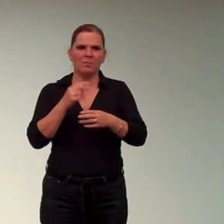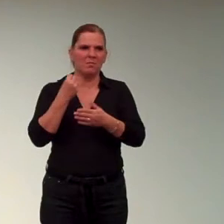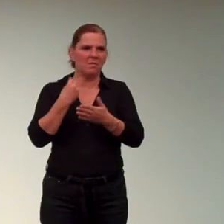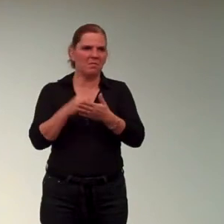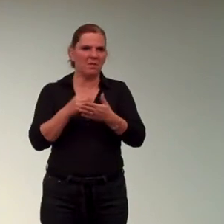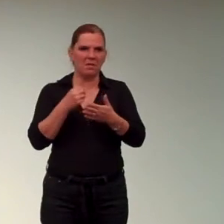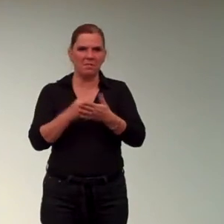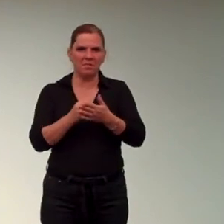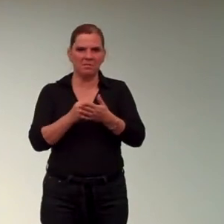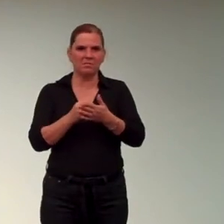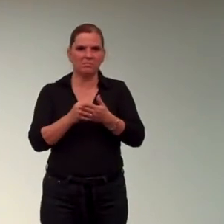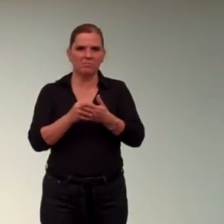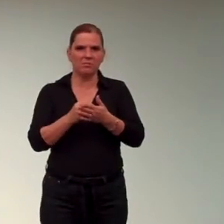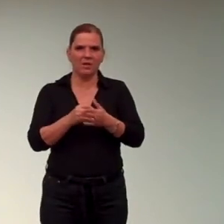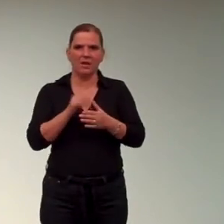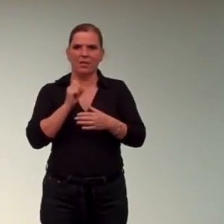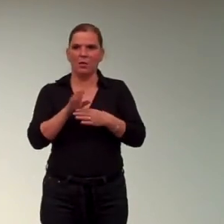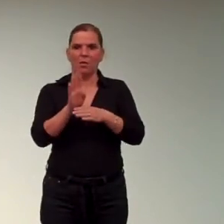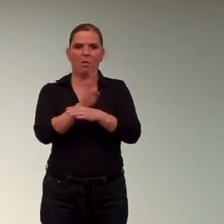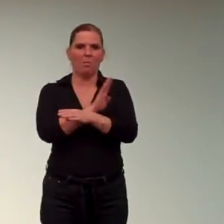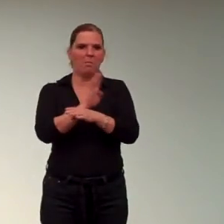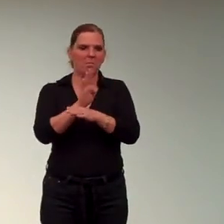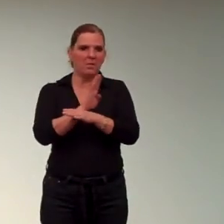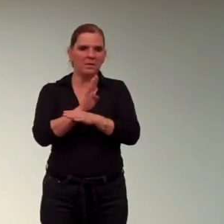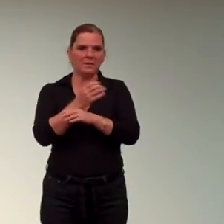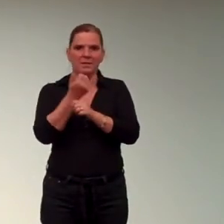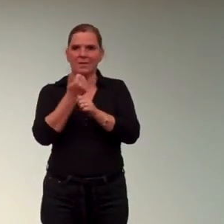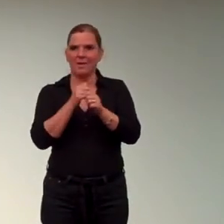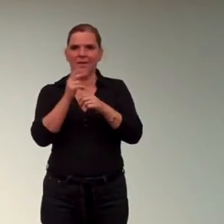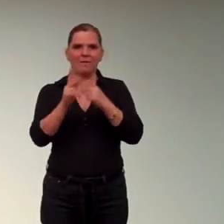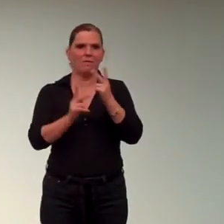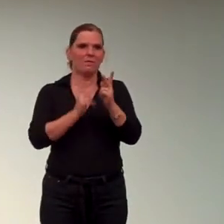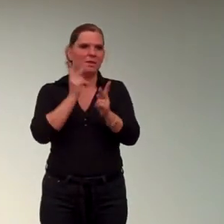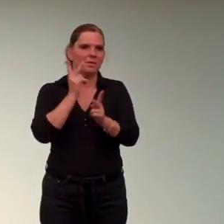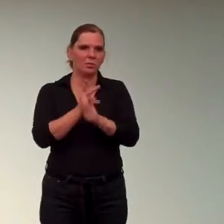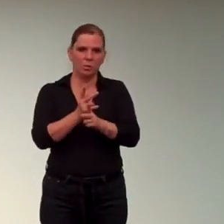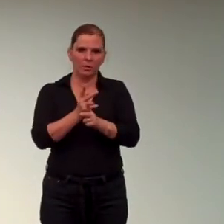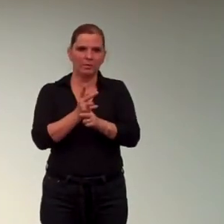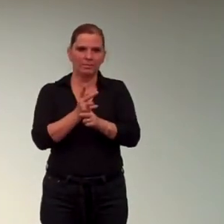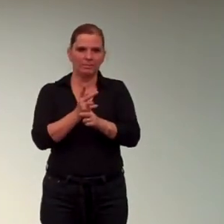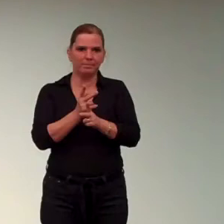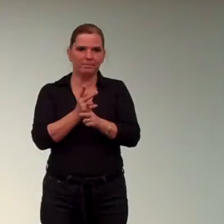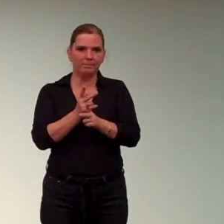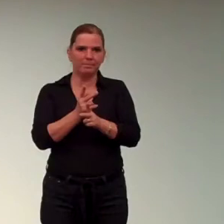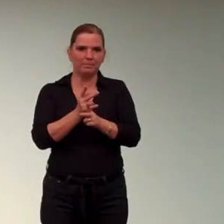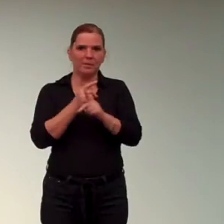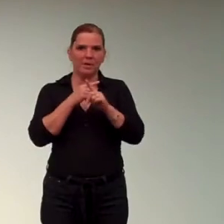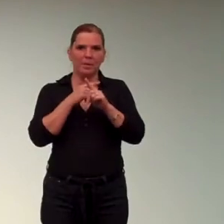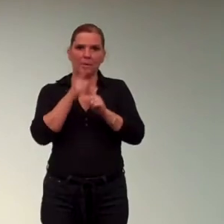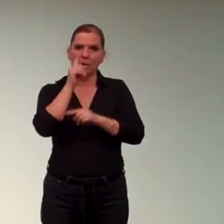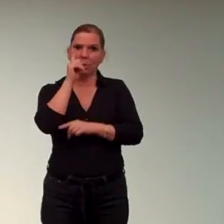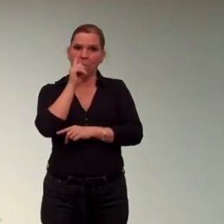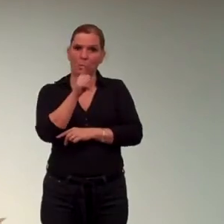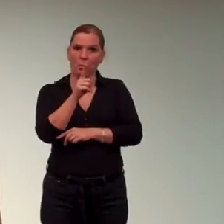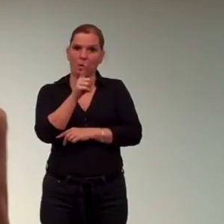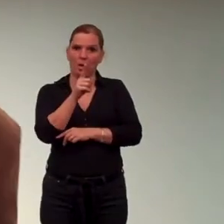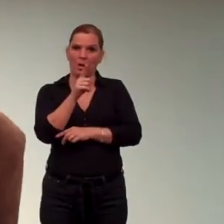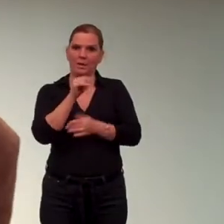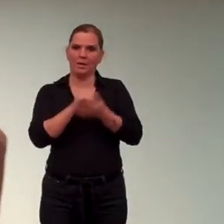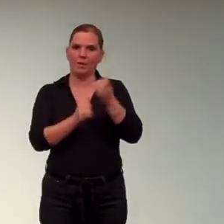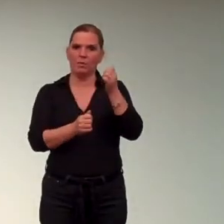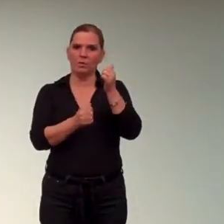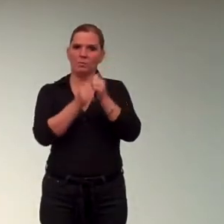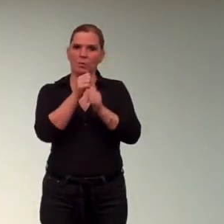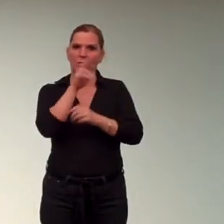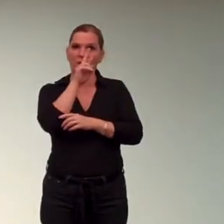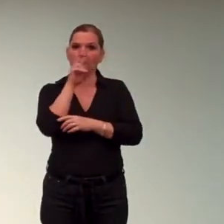and industry. There are businesses of every sort. But the one that was